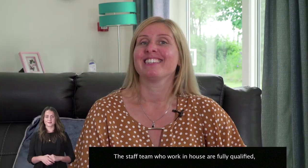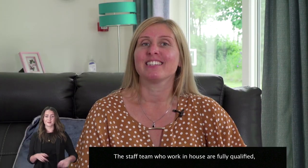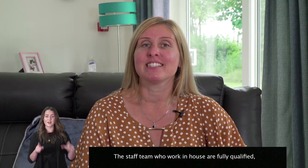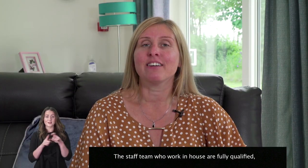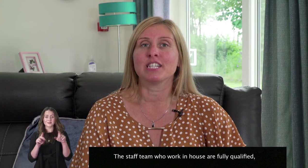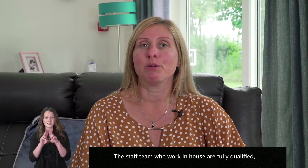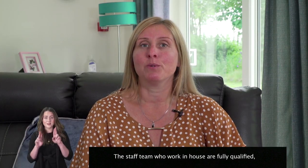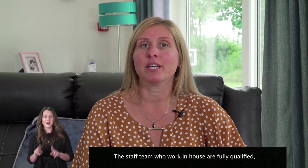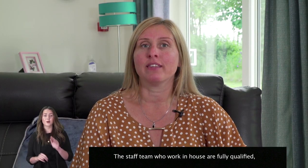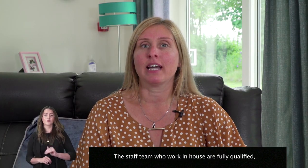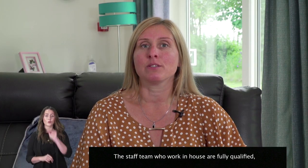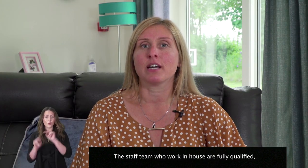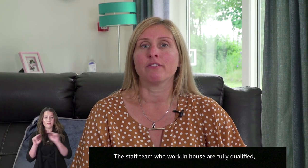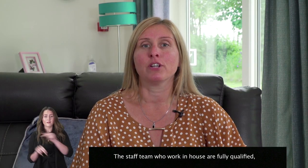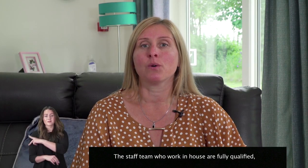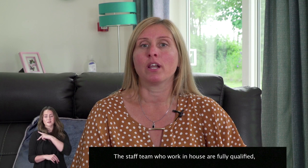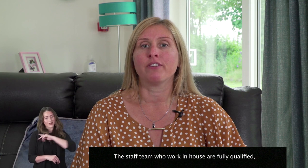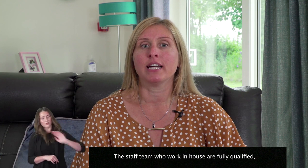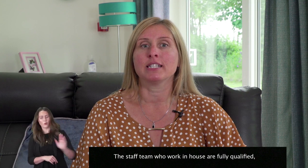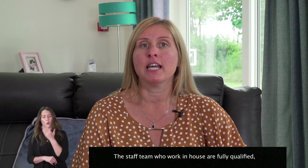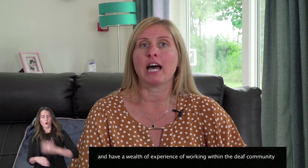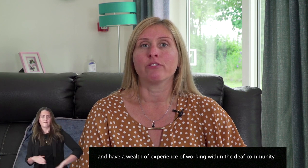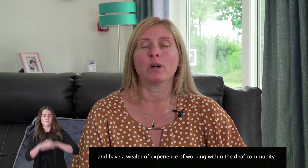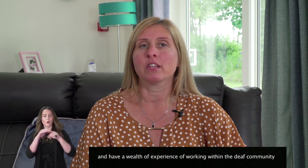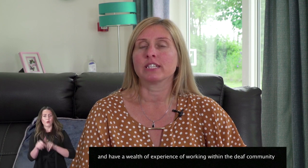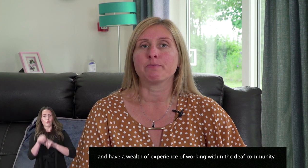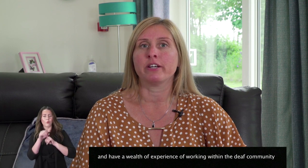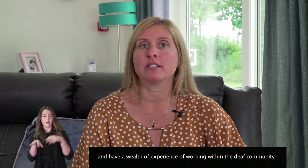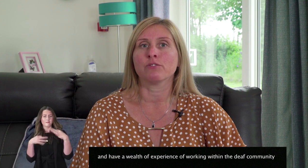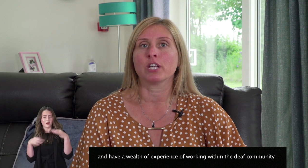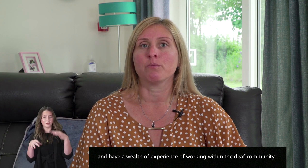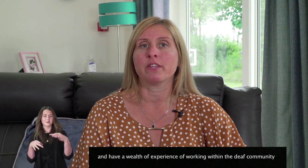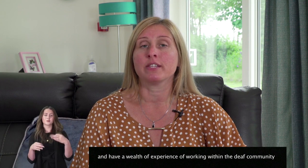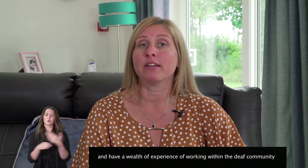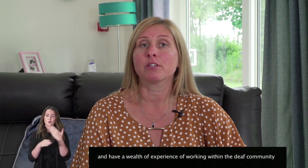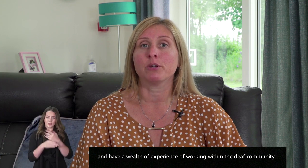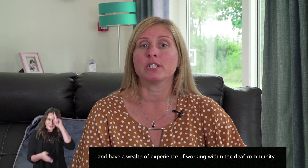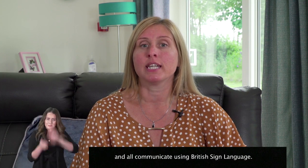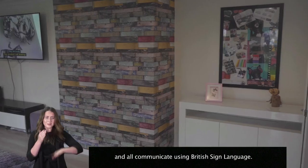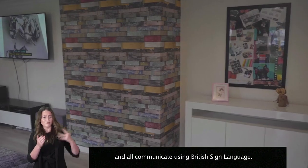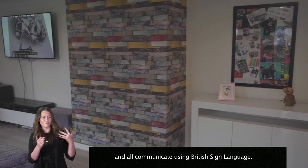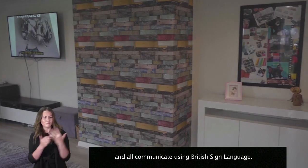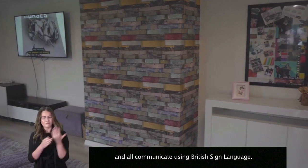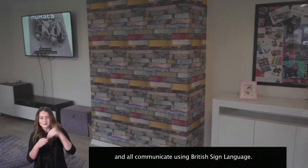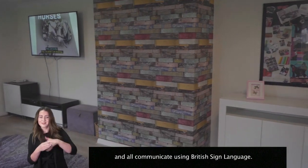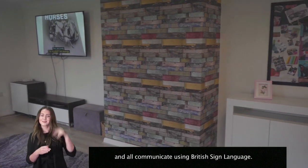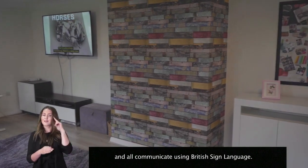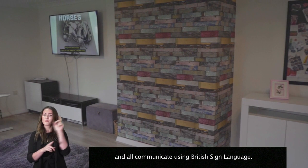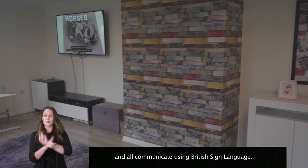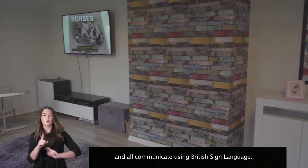The staff team who work in the house are fully qualified, have a wealth of experience of working within the deaf community, and all communicate using British